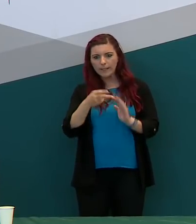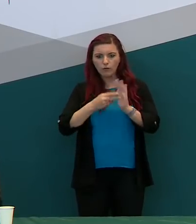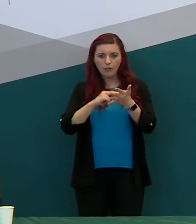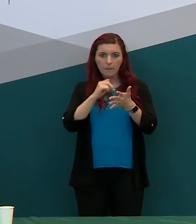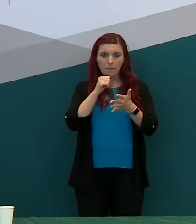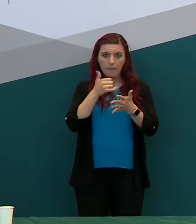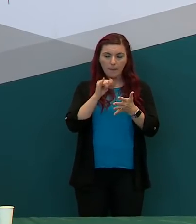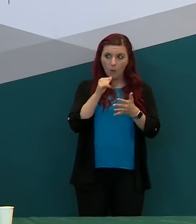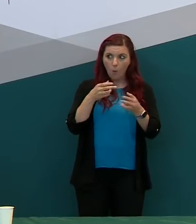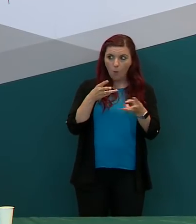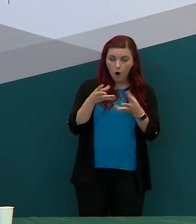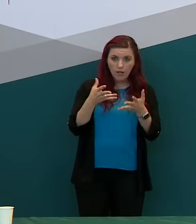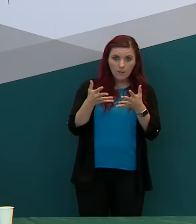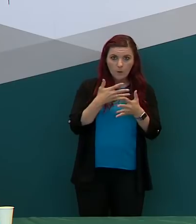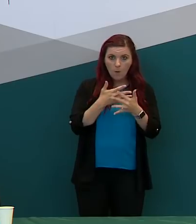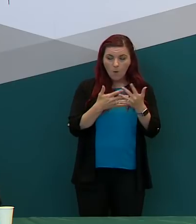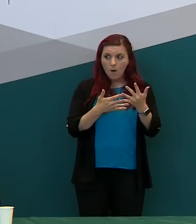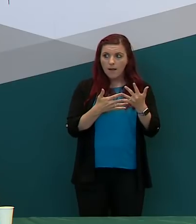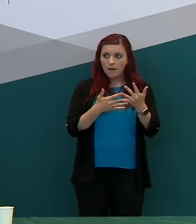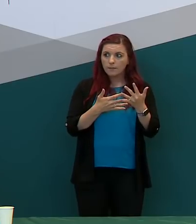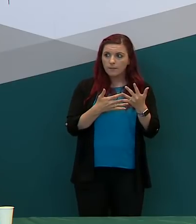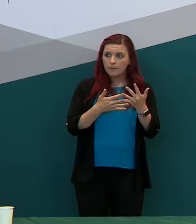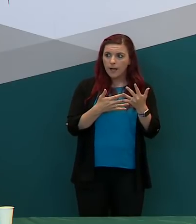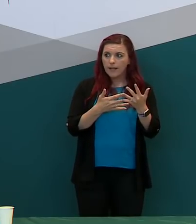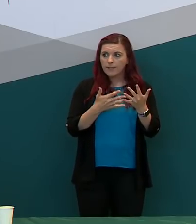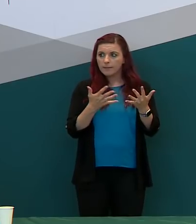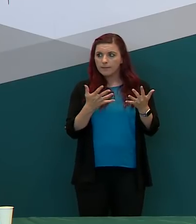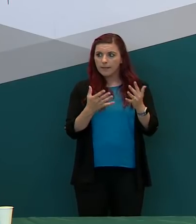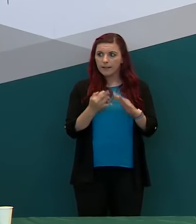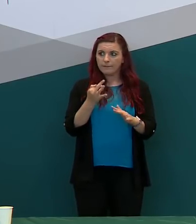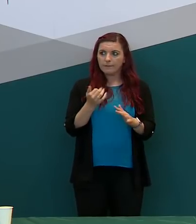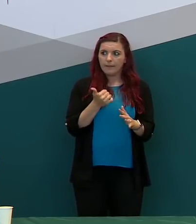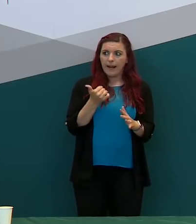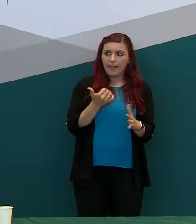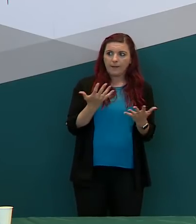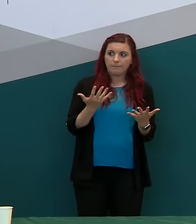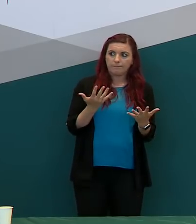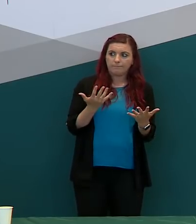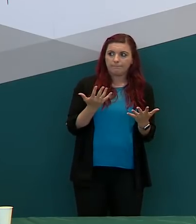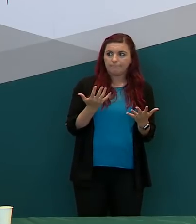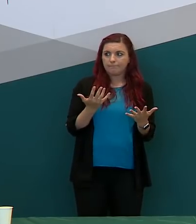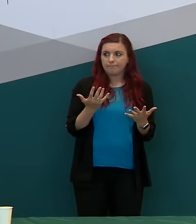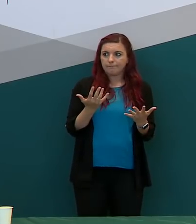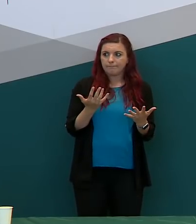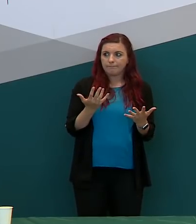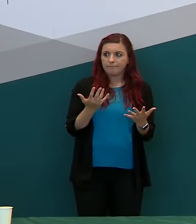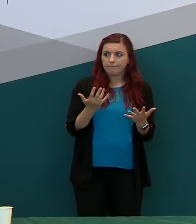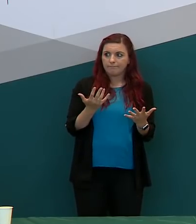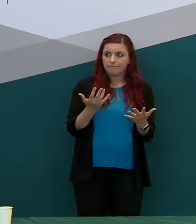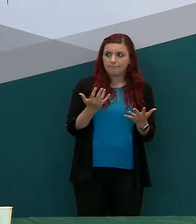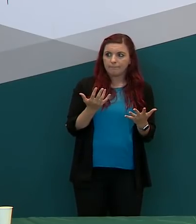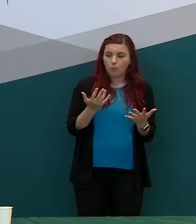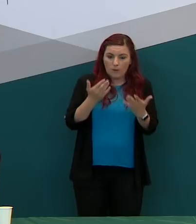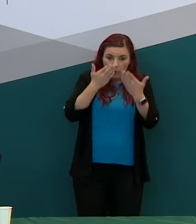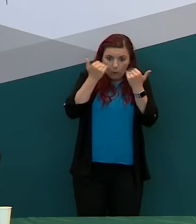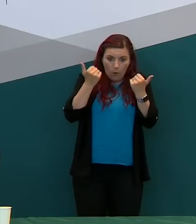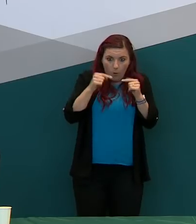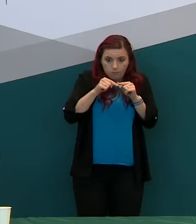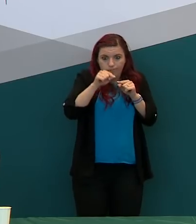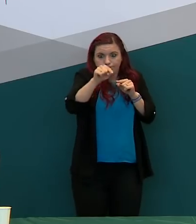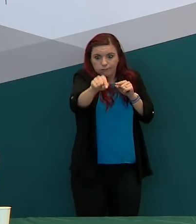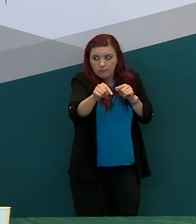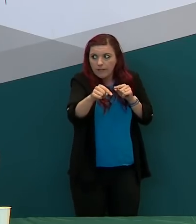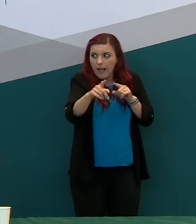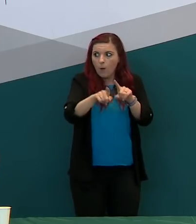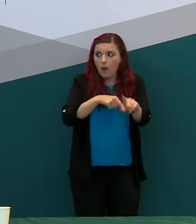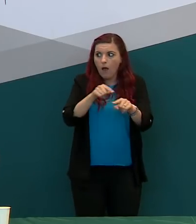it. And you know, a vaccine is, you know, goodness knows how long down the road. So it sounds